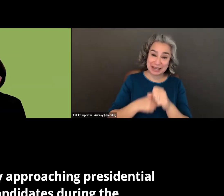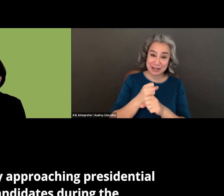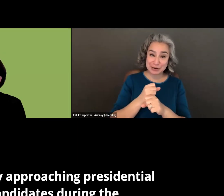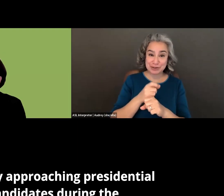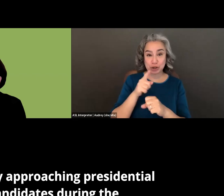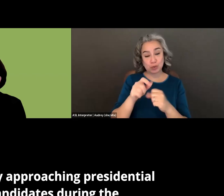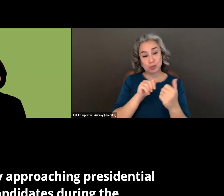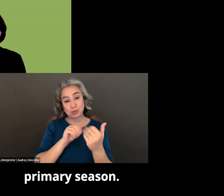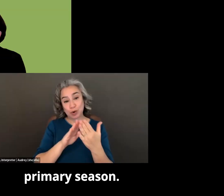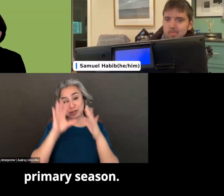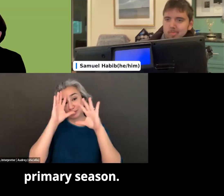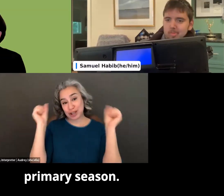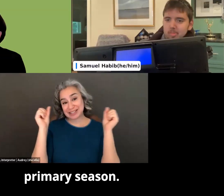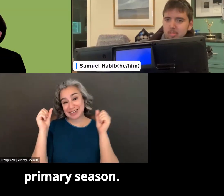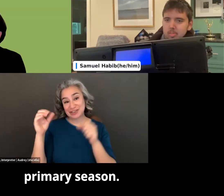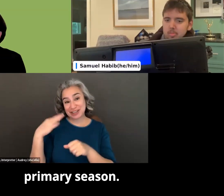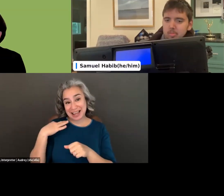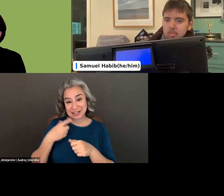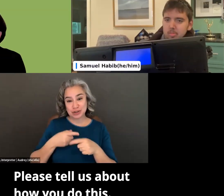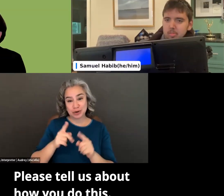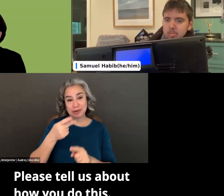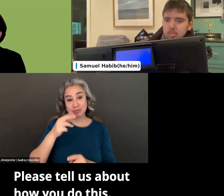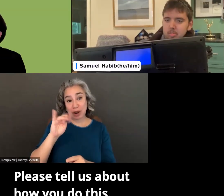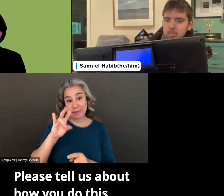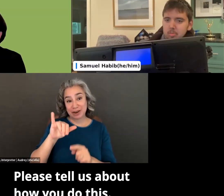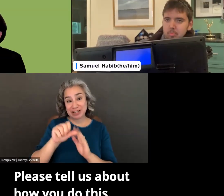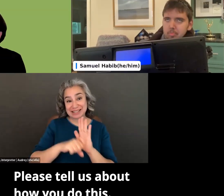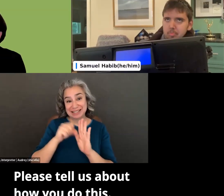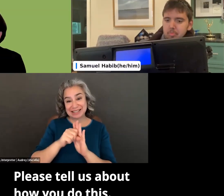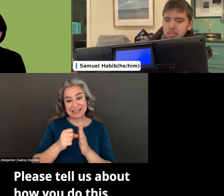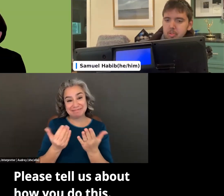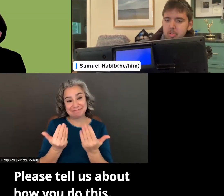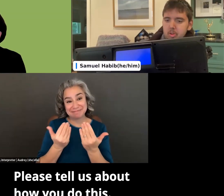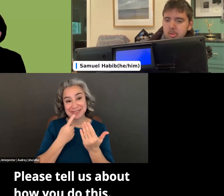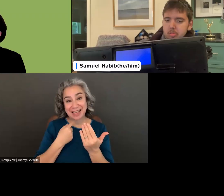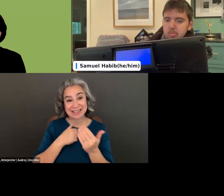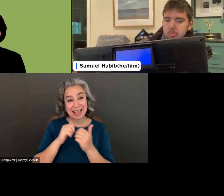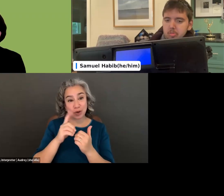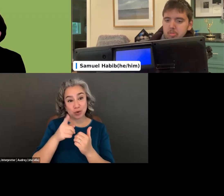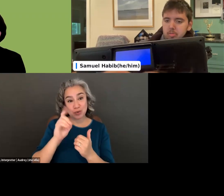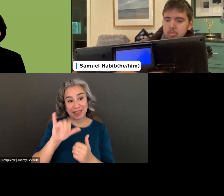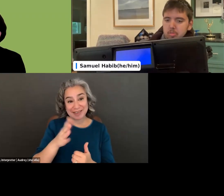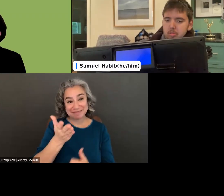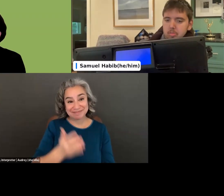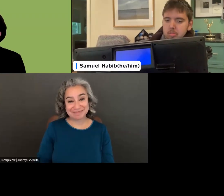approaching presidential candidates during the primary season. Please tell us about how you do this.